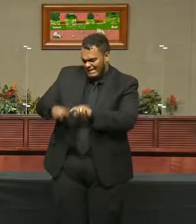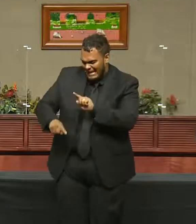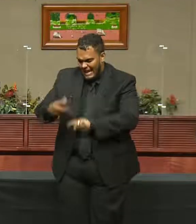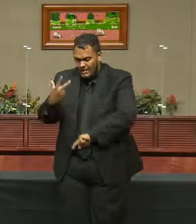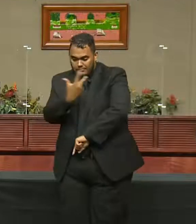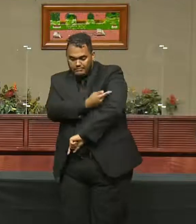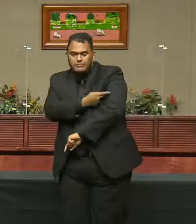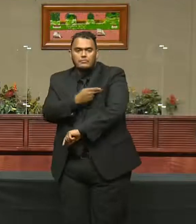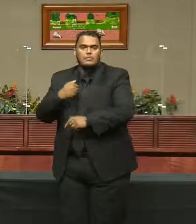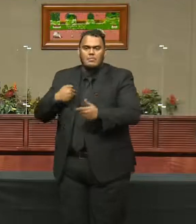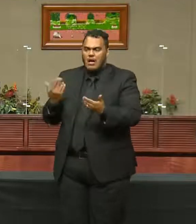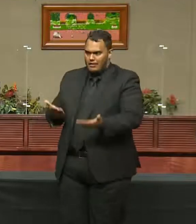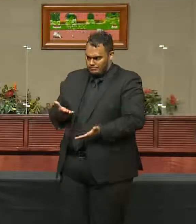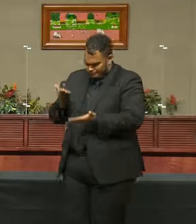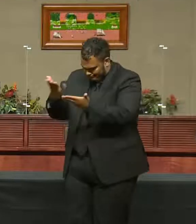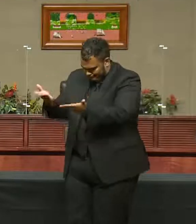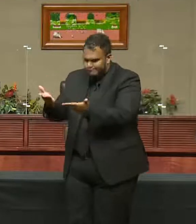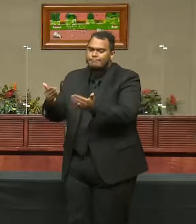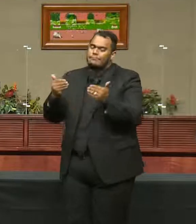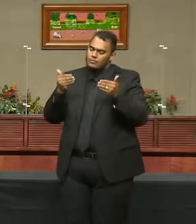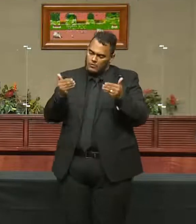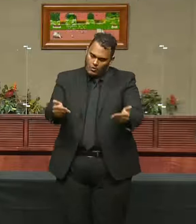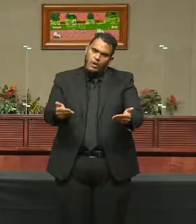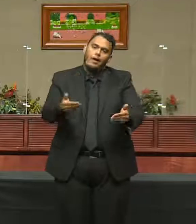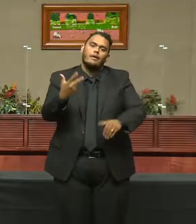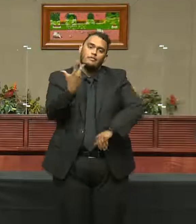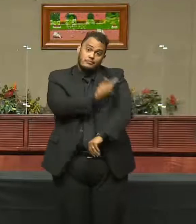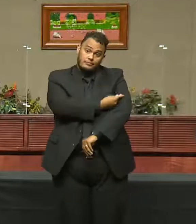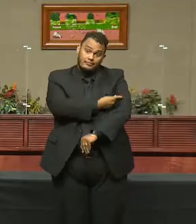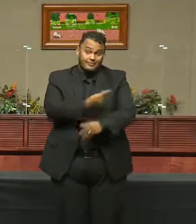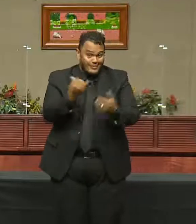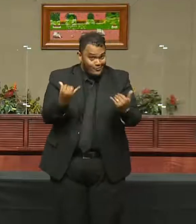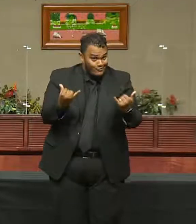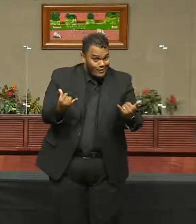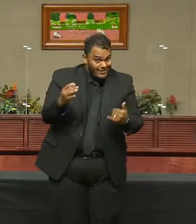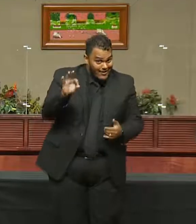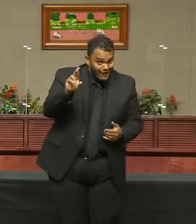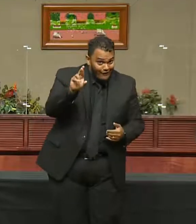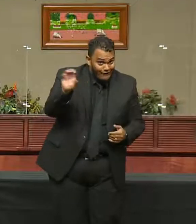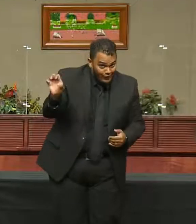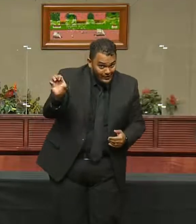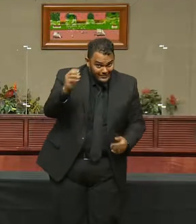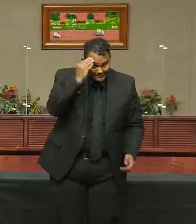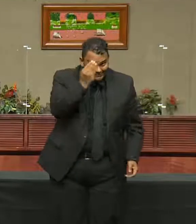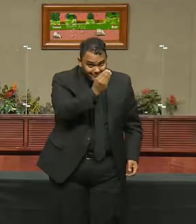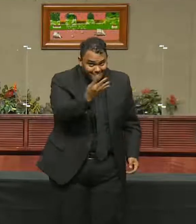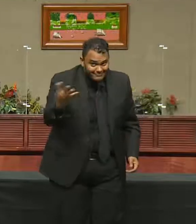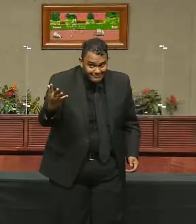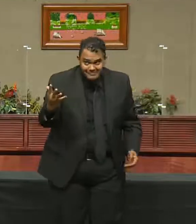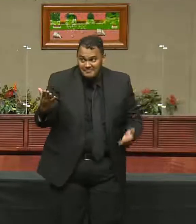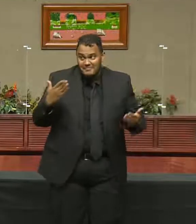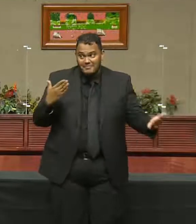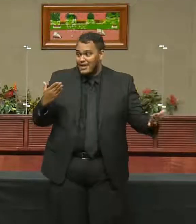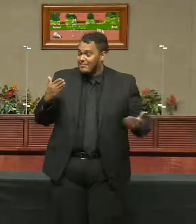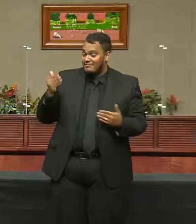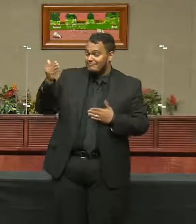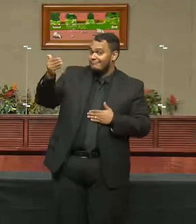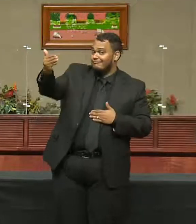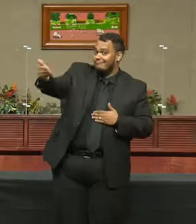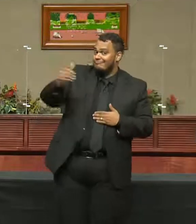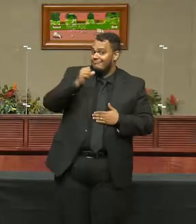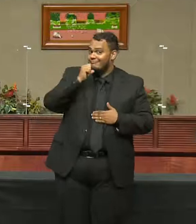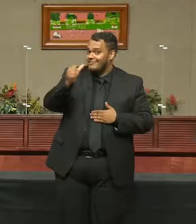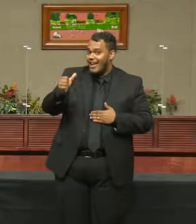vaccinated. Again, it's free. It's free right now. It may not be for forever. And also, again,